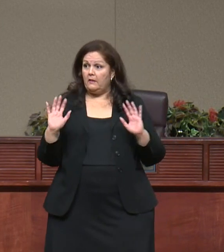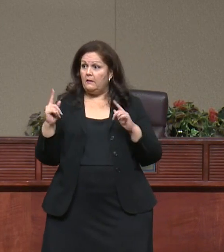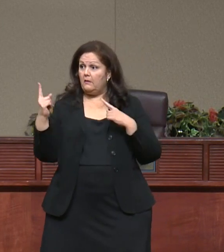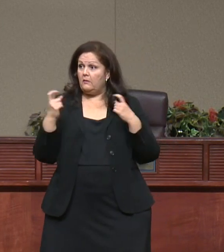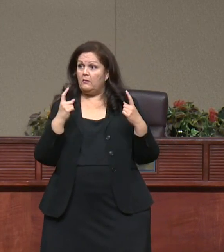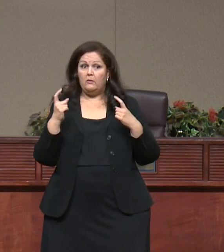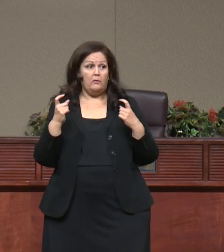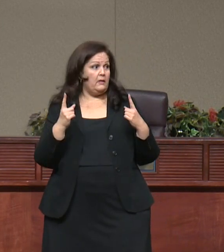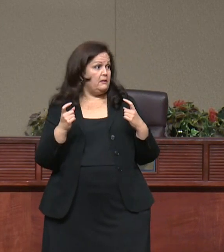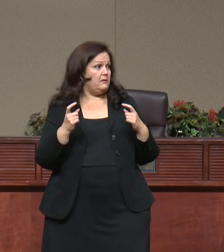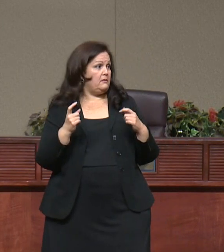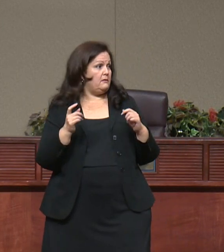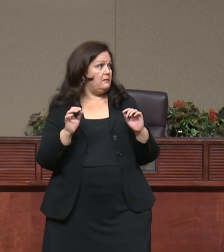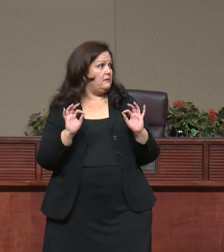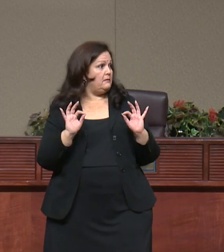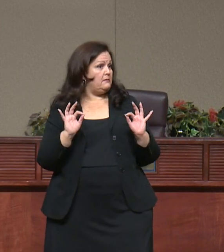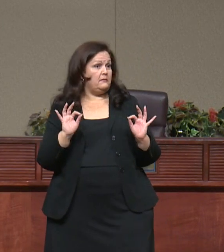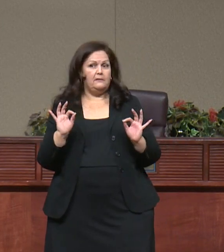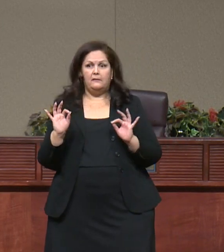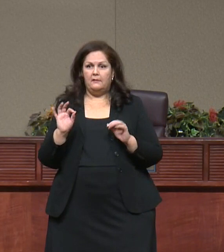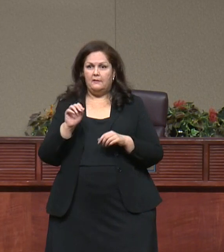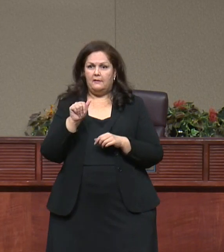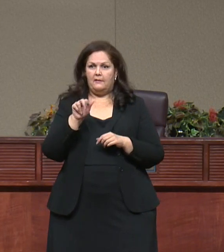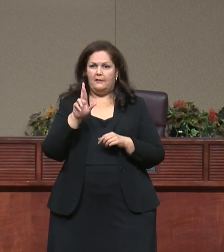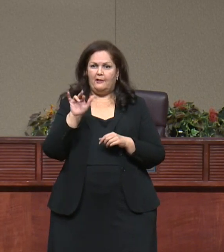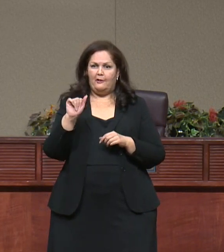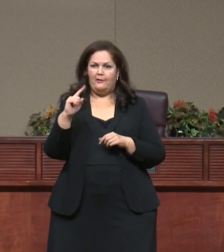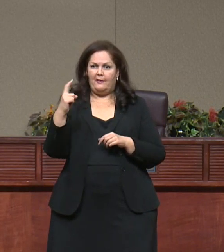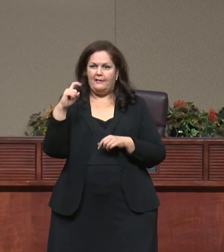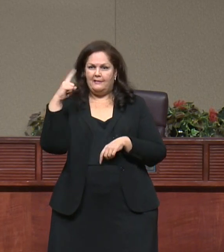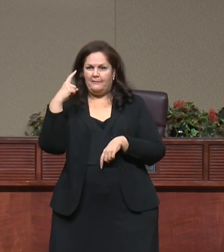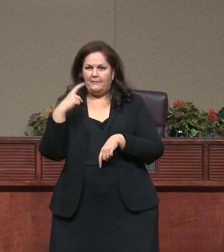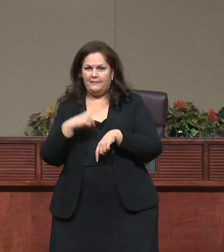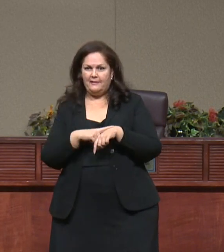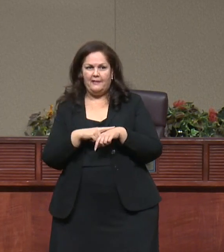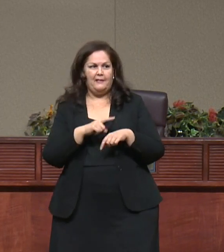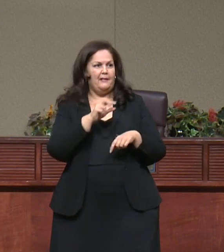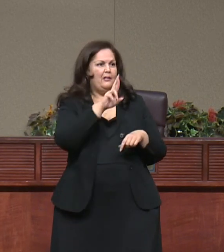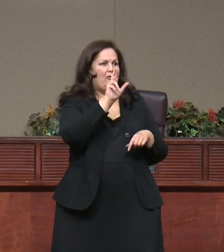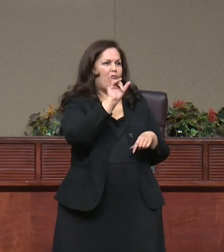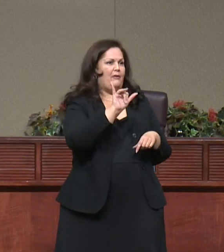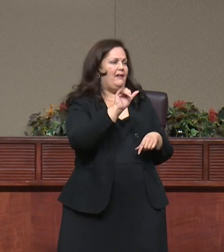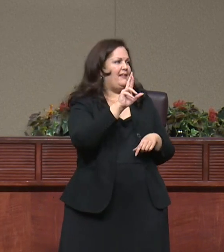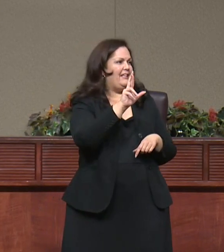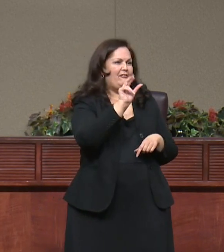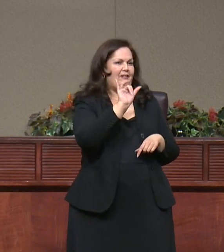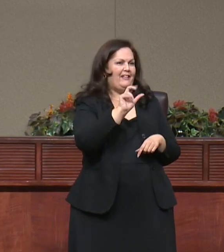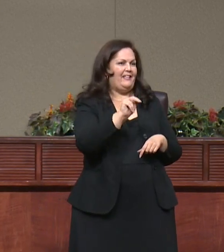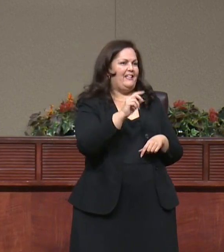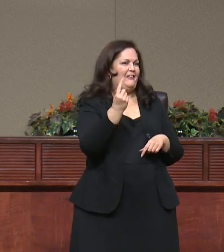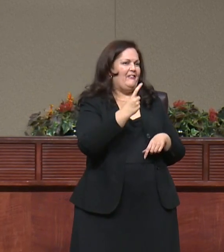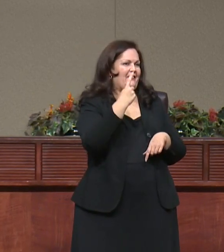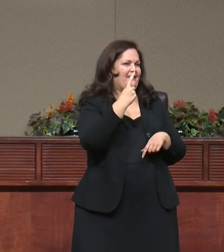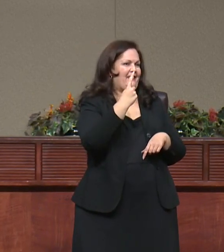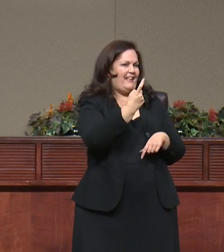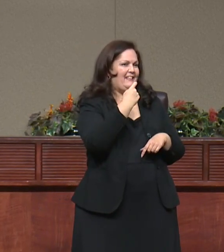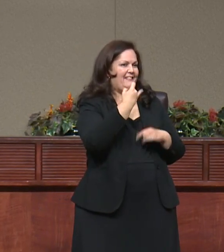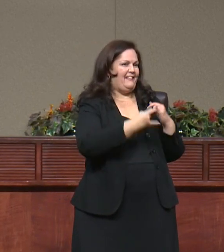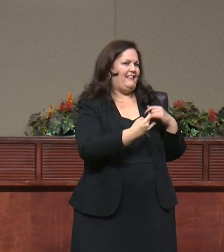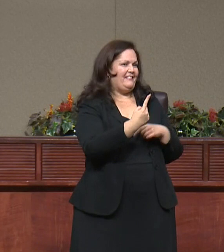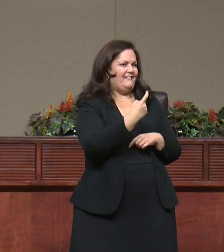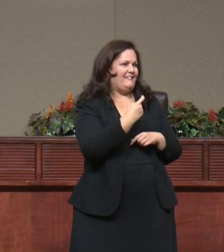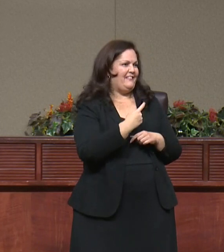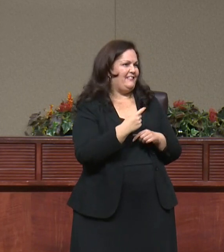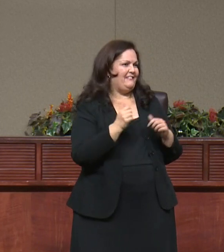clockwork, Lauren always asks the first question, and Ryan always asks the last question.